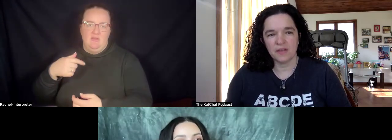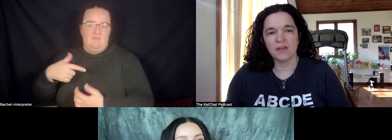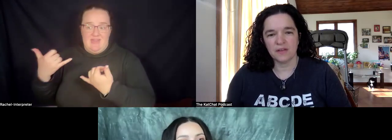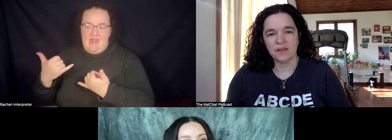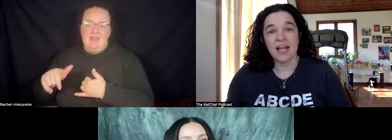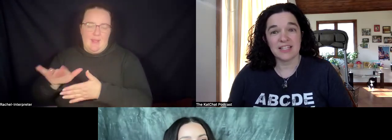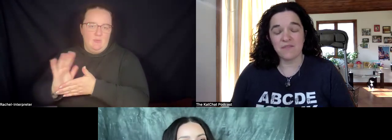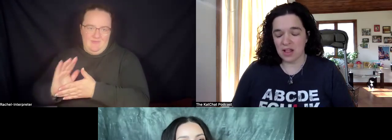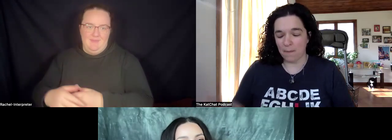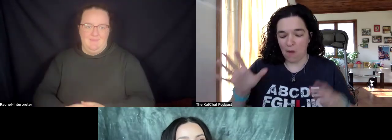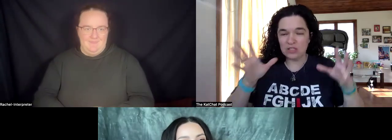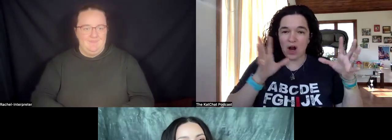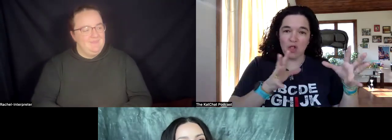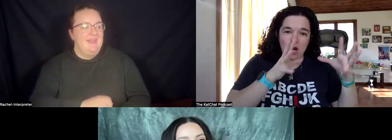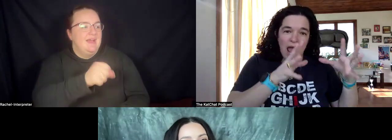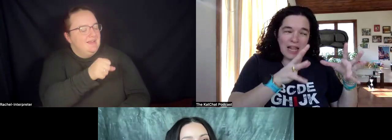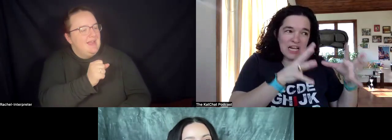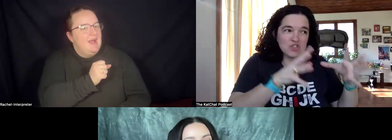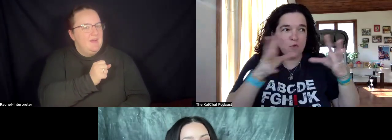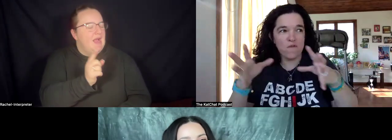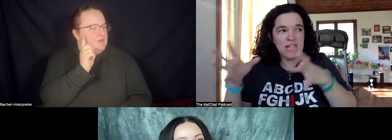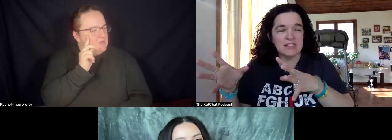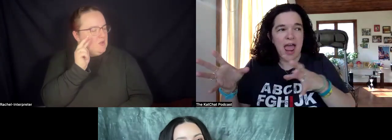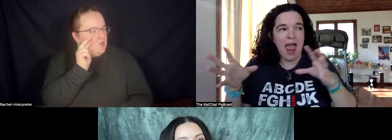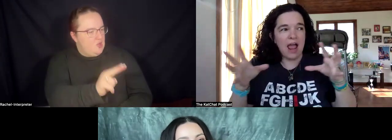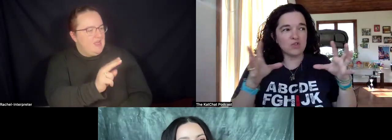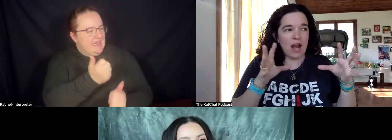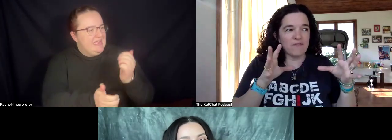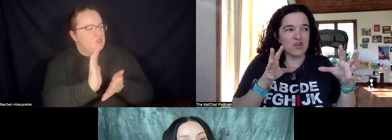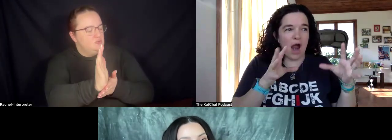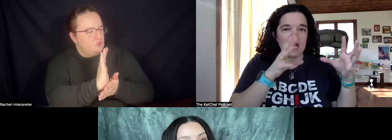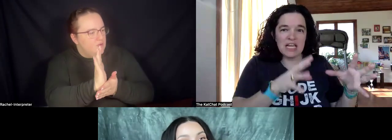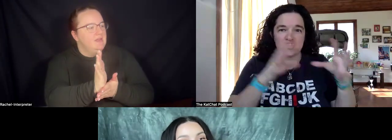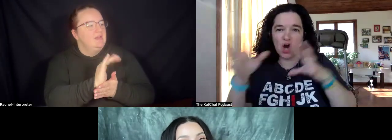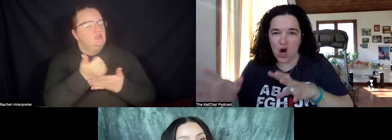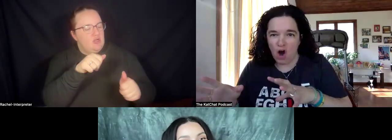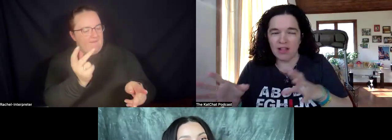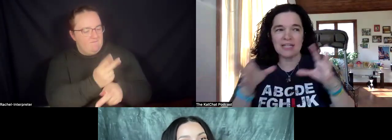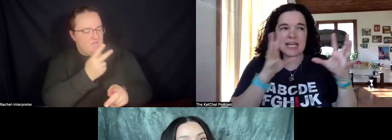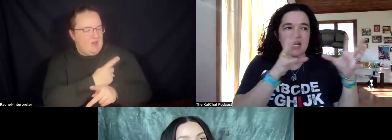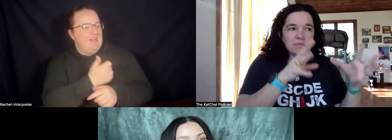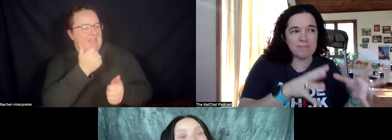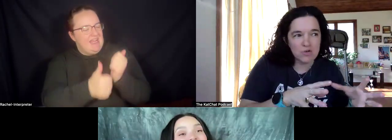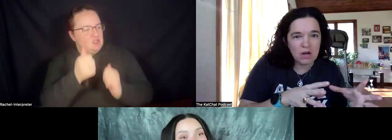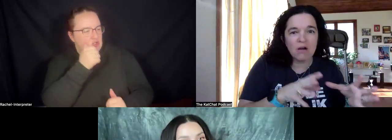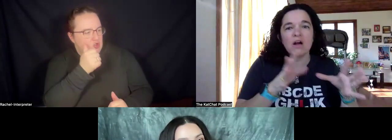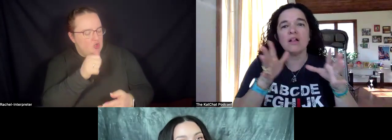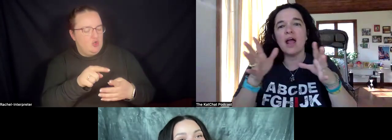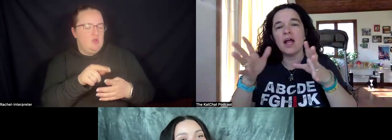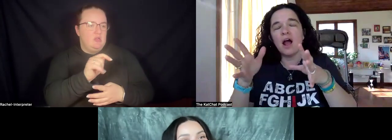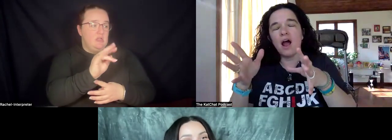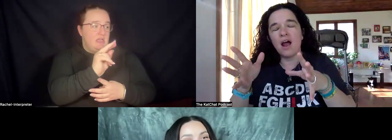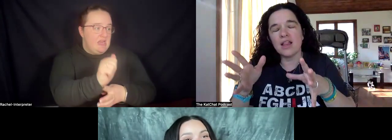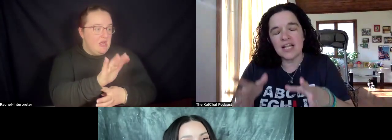film. definitely. I mean, I was like looking at each movie and trying to figure out each girl, like Tina Hmm.